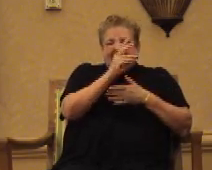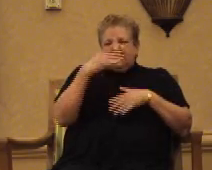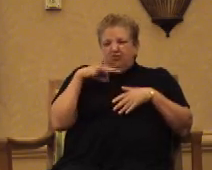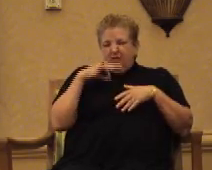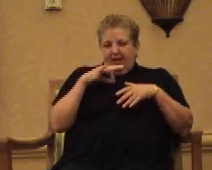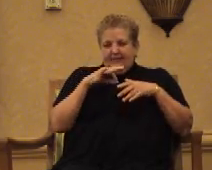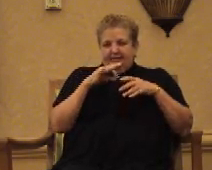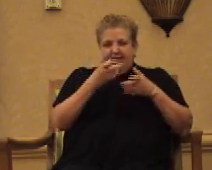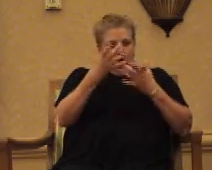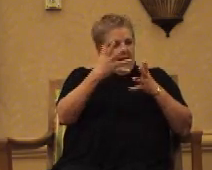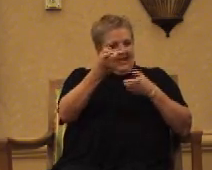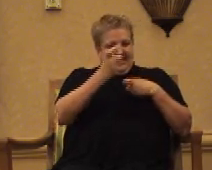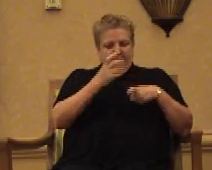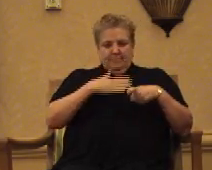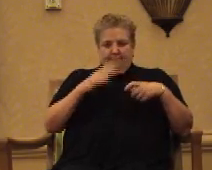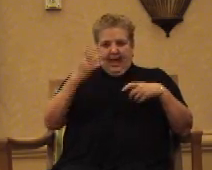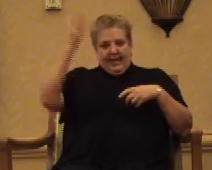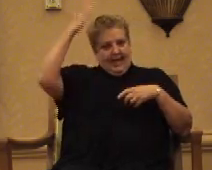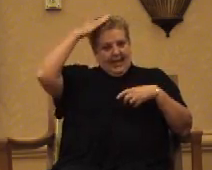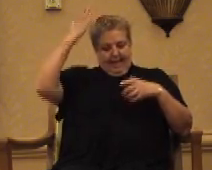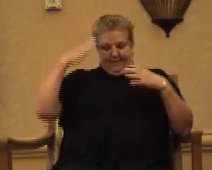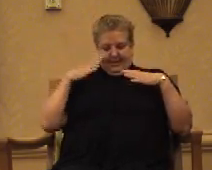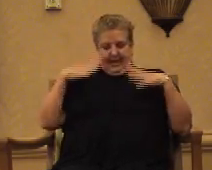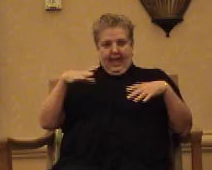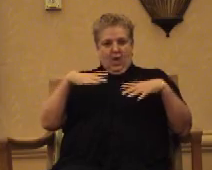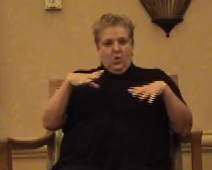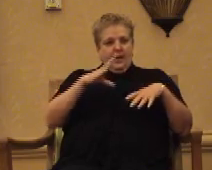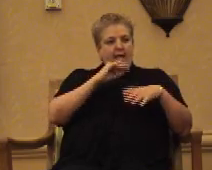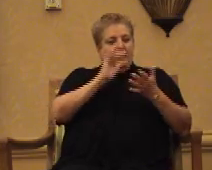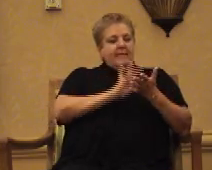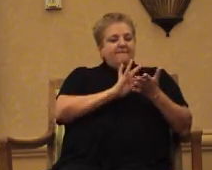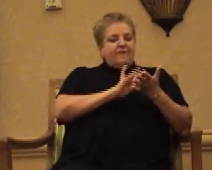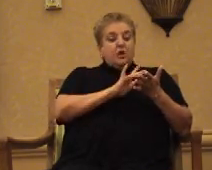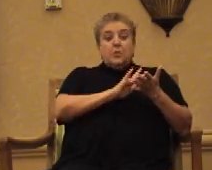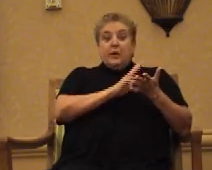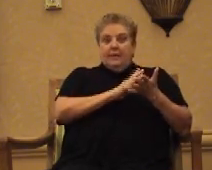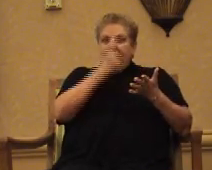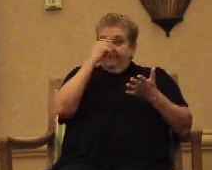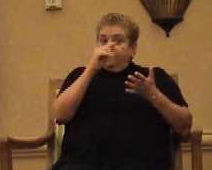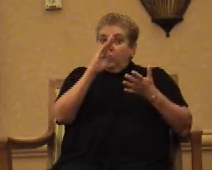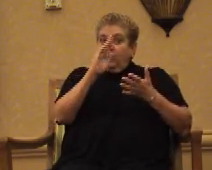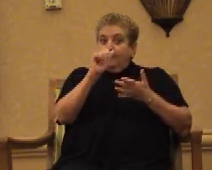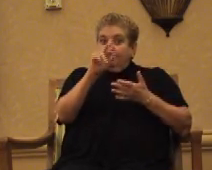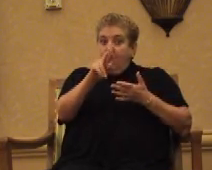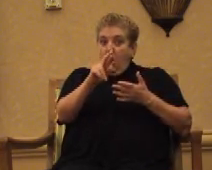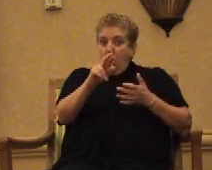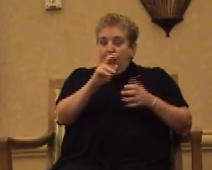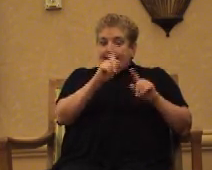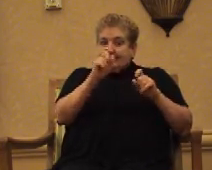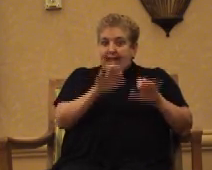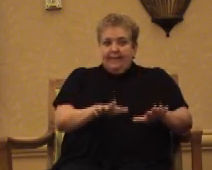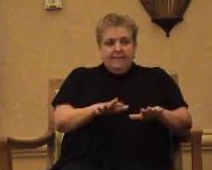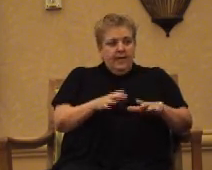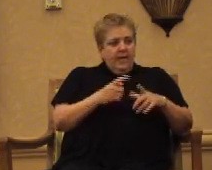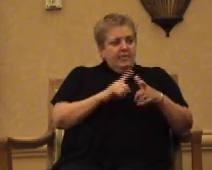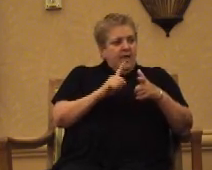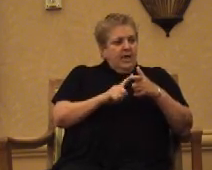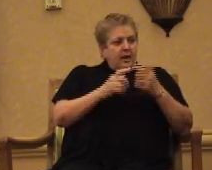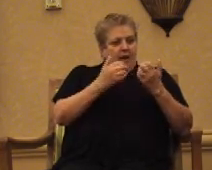graduation and fingerprinted me to take the bar. And I just lost track of a day and an exam and